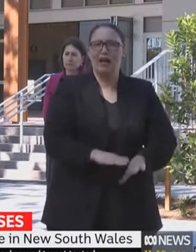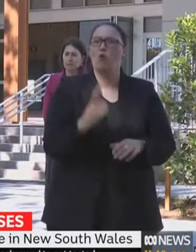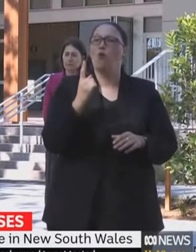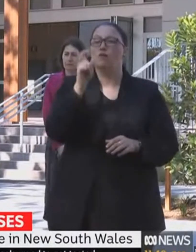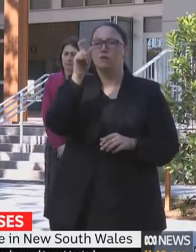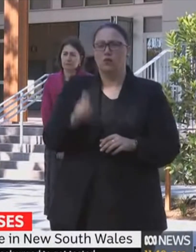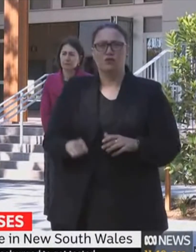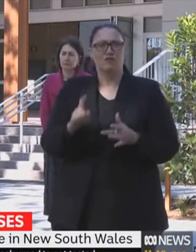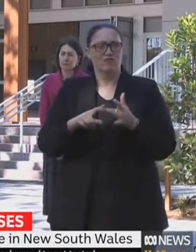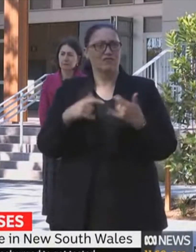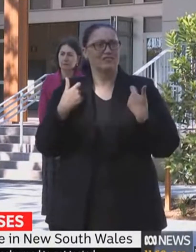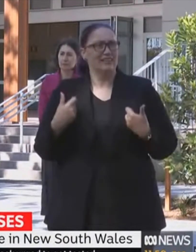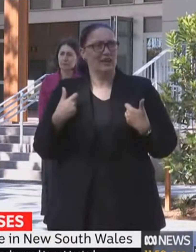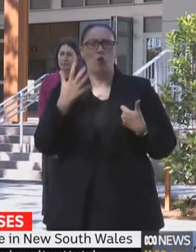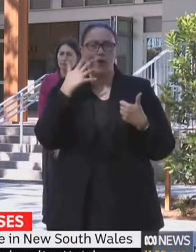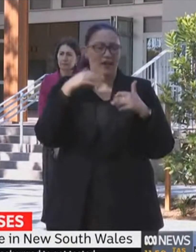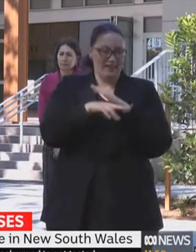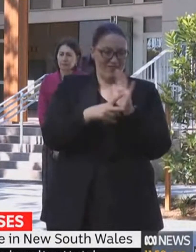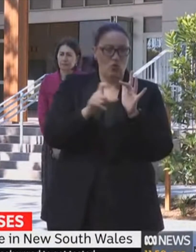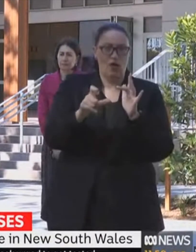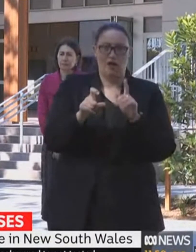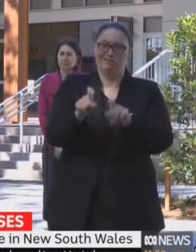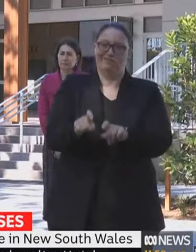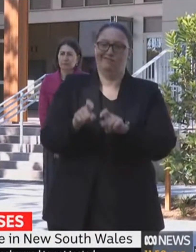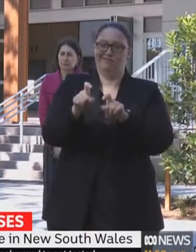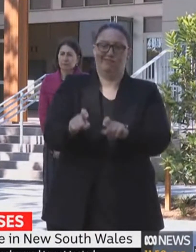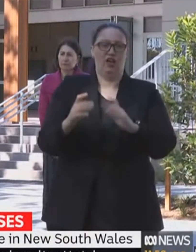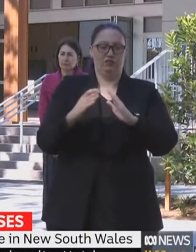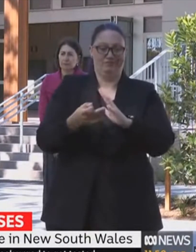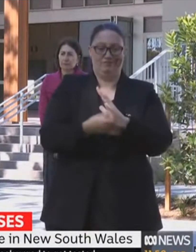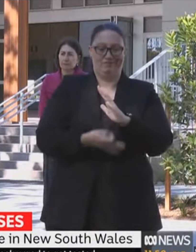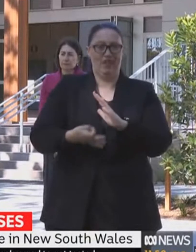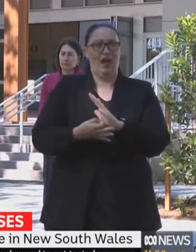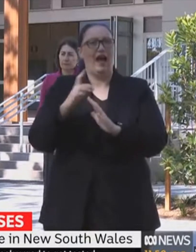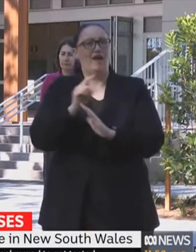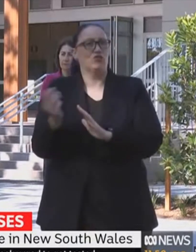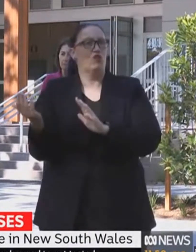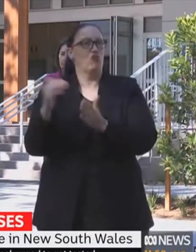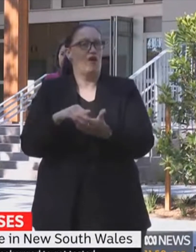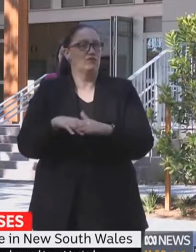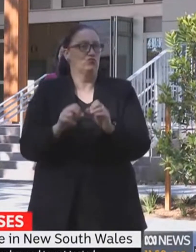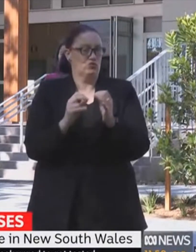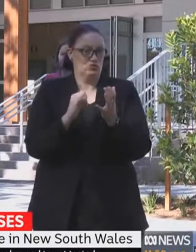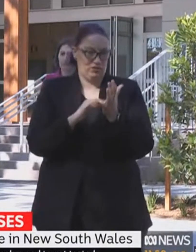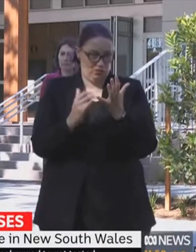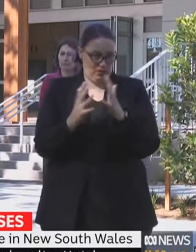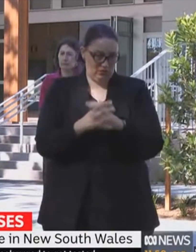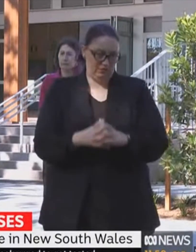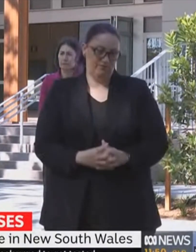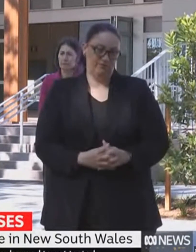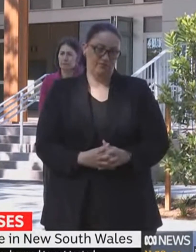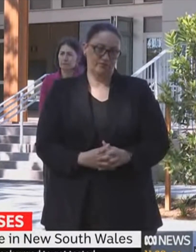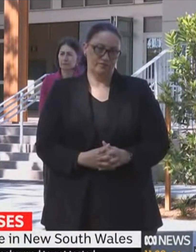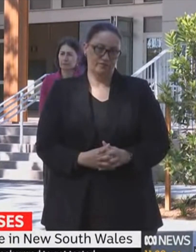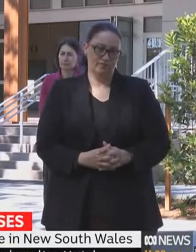was infected whilst in Victoria and has been isolating since their arrival. I'd also like to highlight the importance